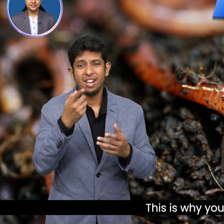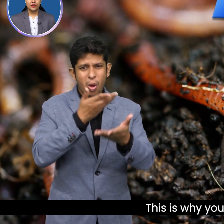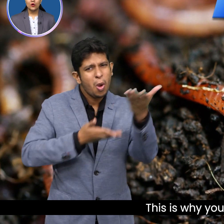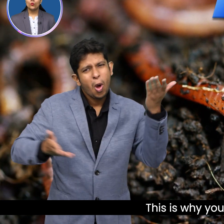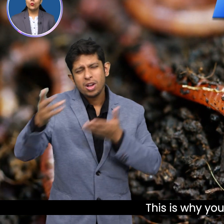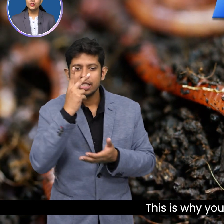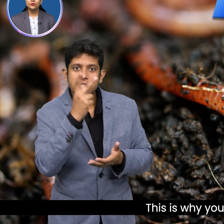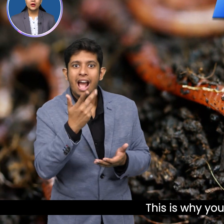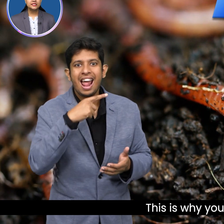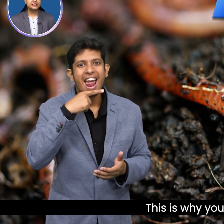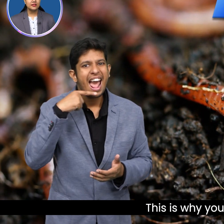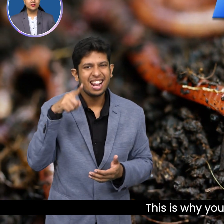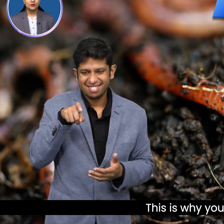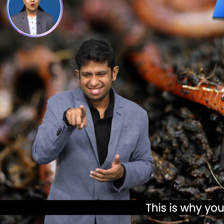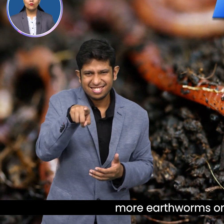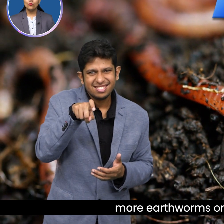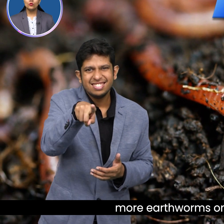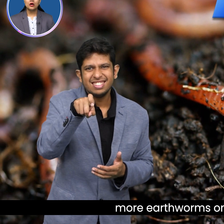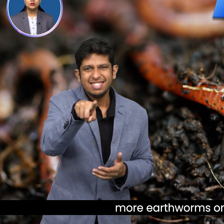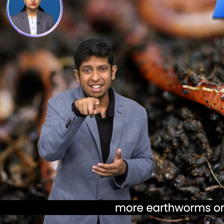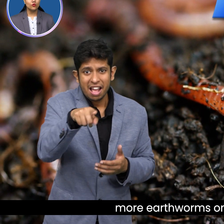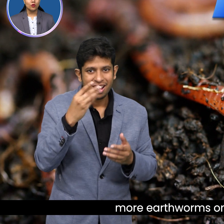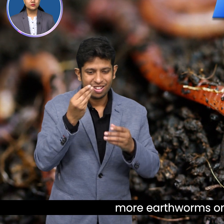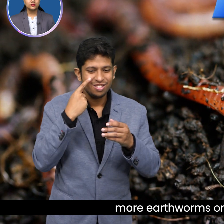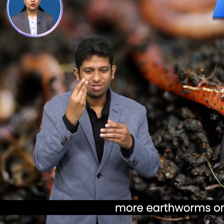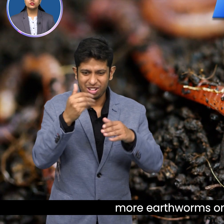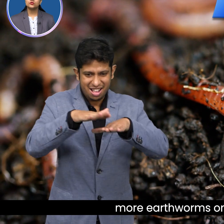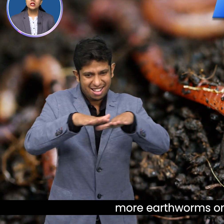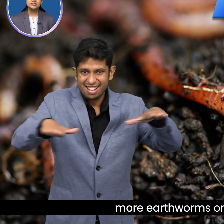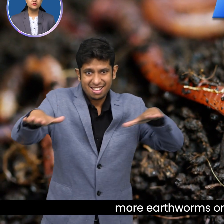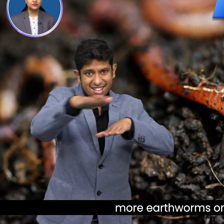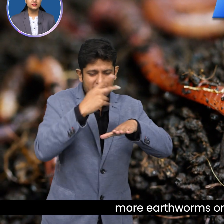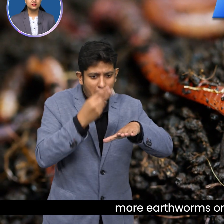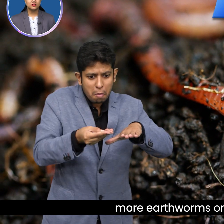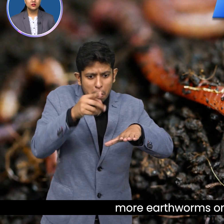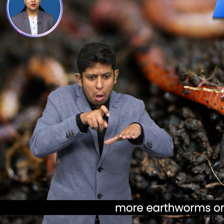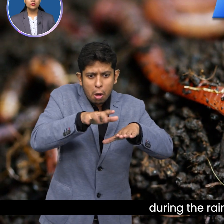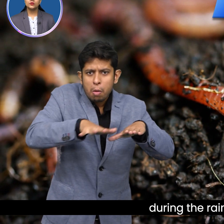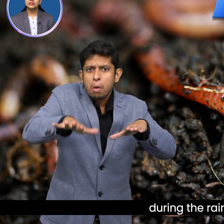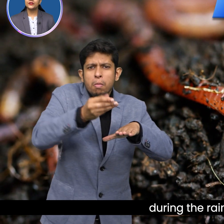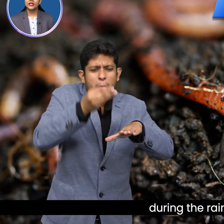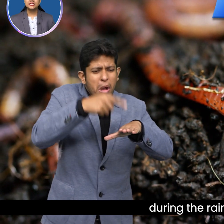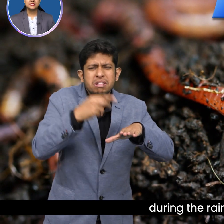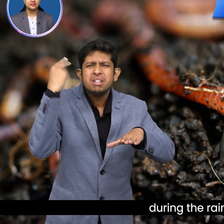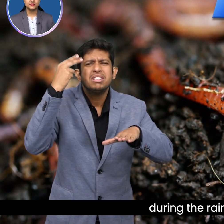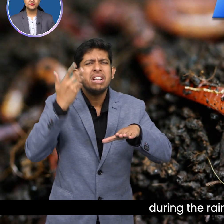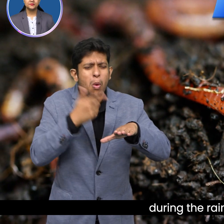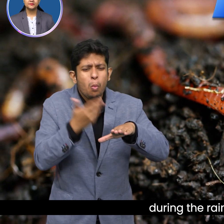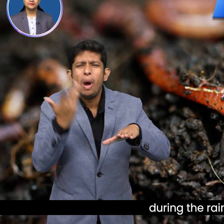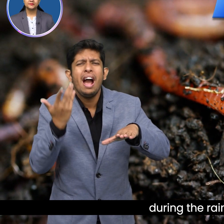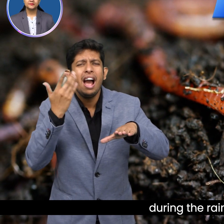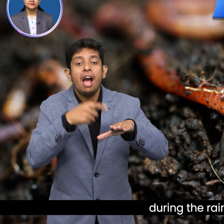This is why you might see more earthworms on the soil surface during the rainy